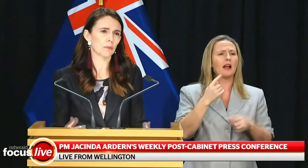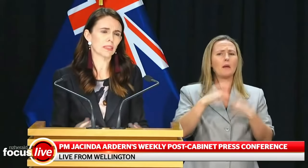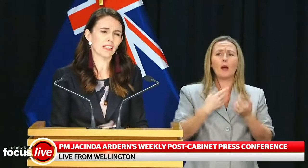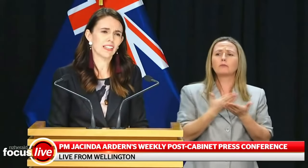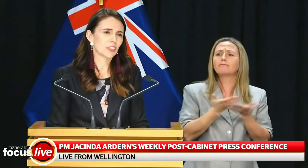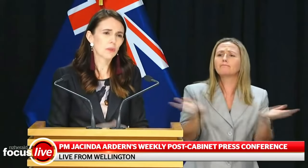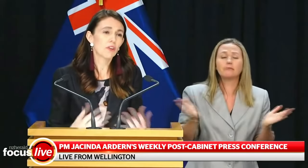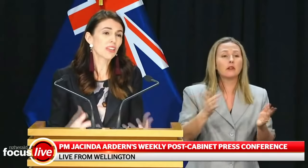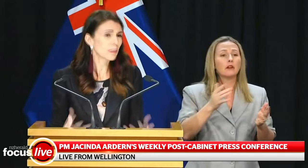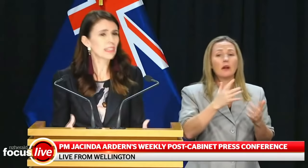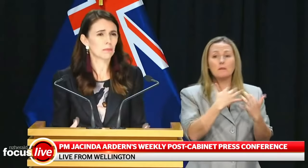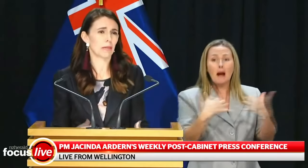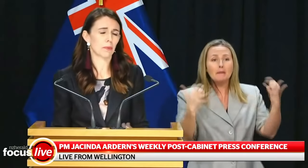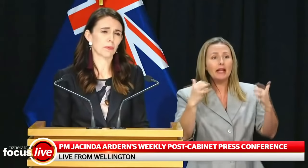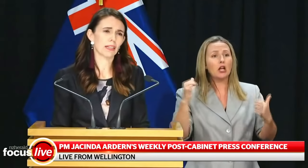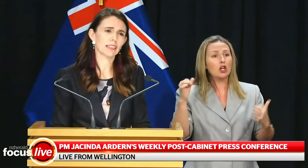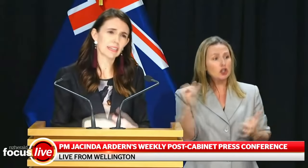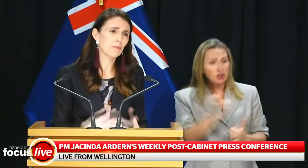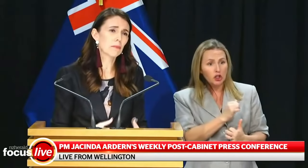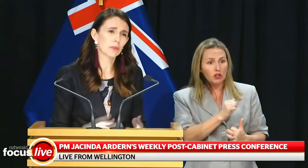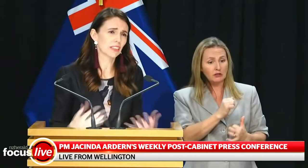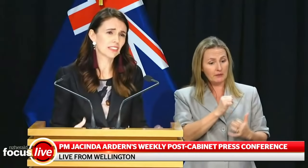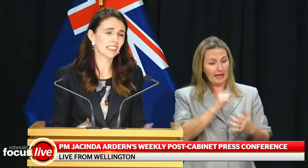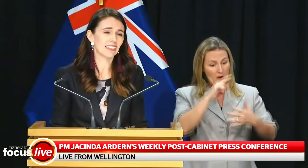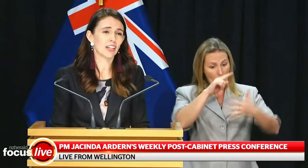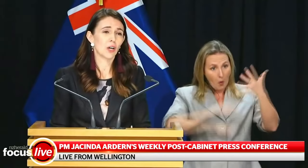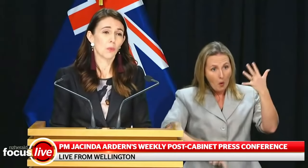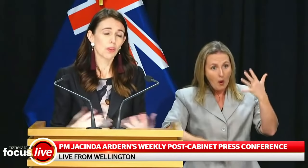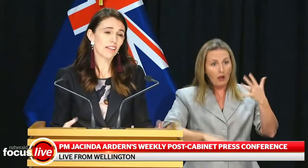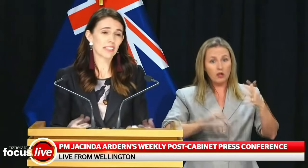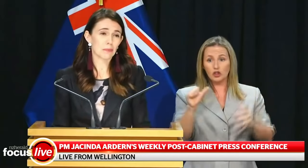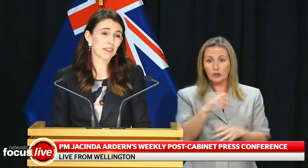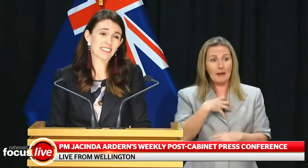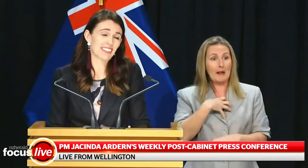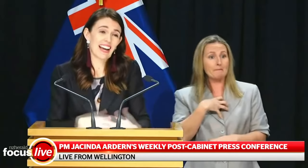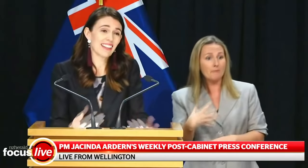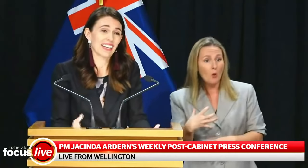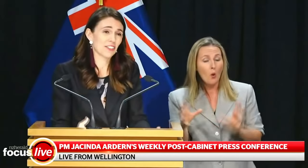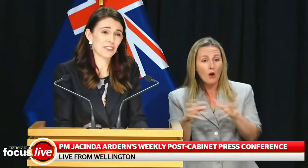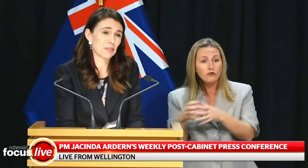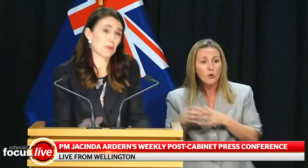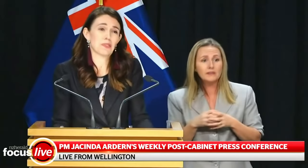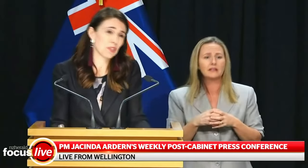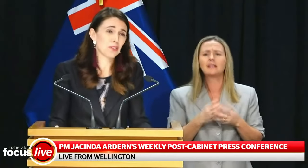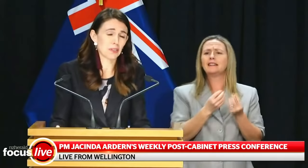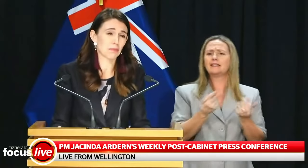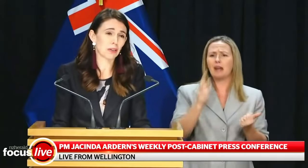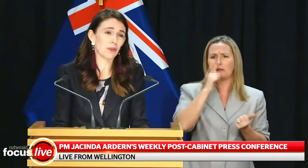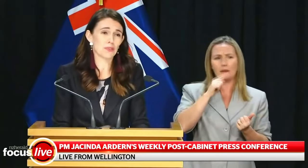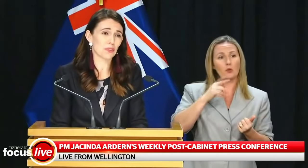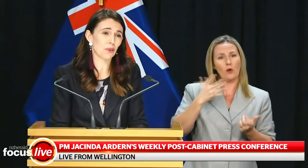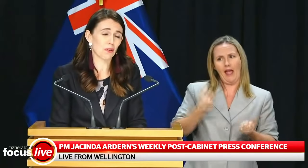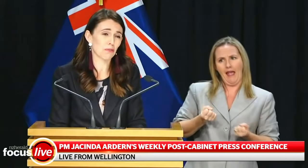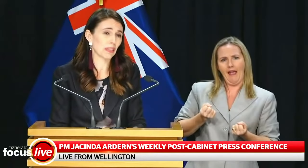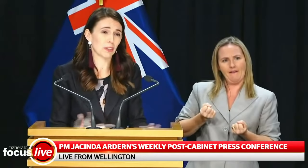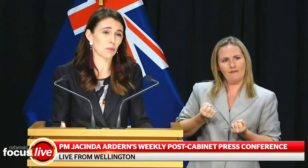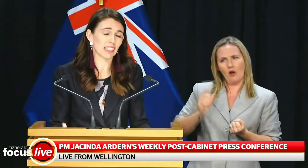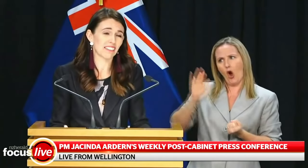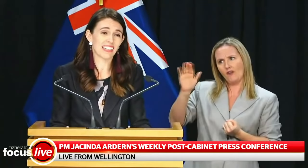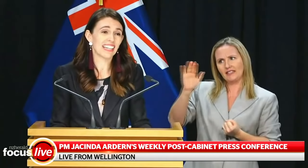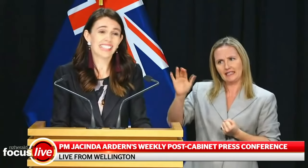more groups? So we've not limited people. Some people, as I've said, will have experienced in other countries persecution because